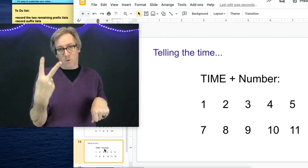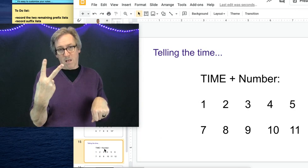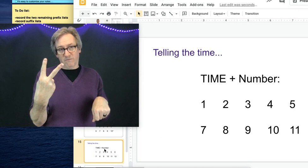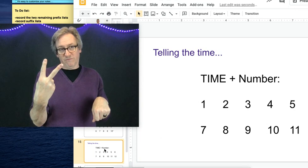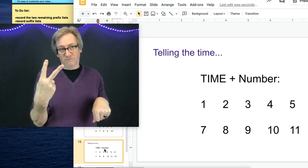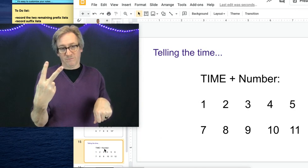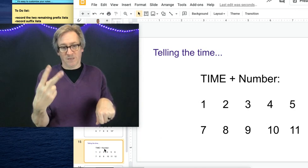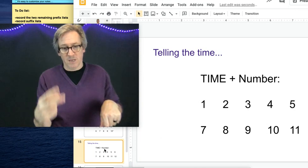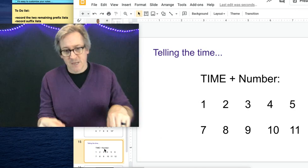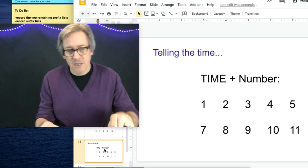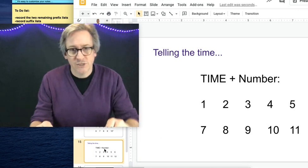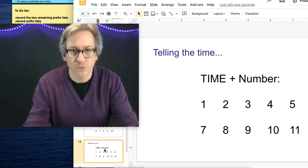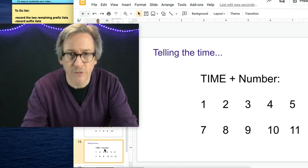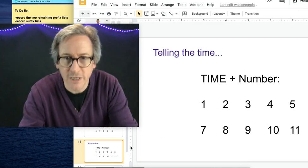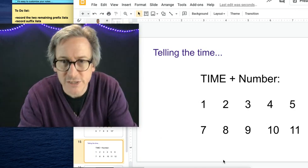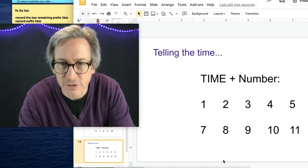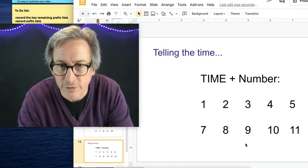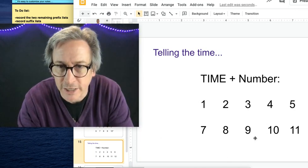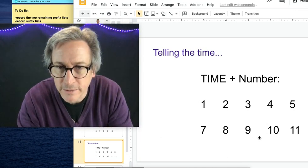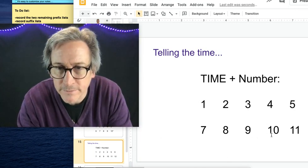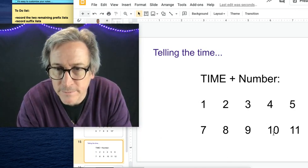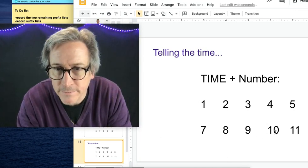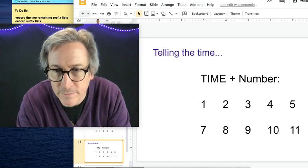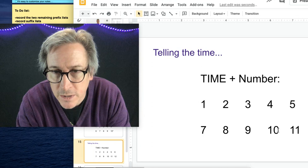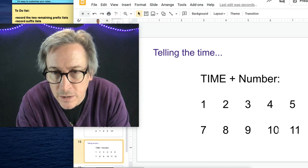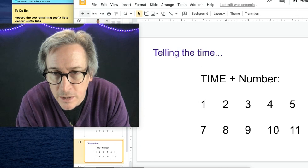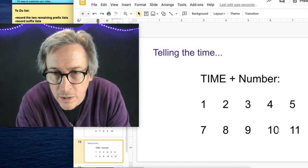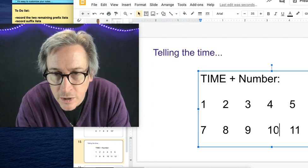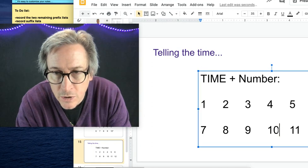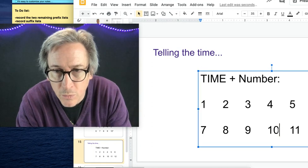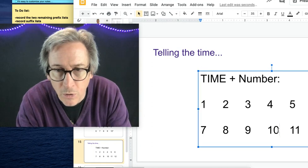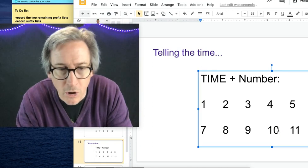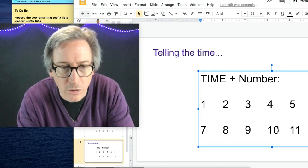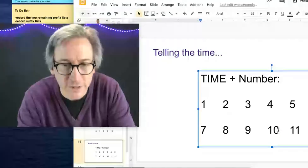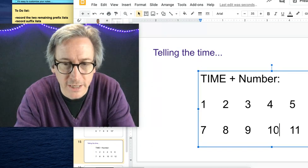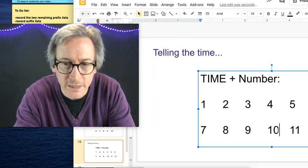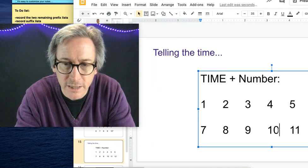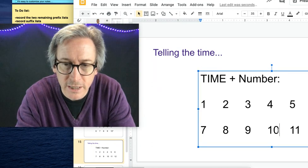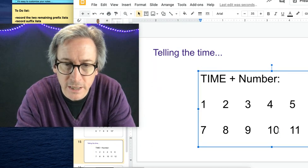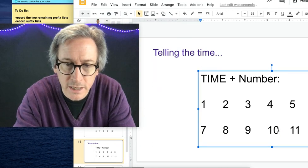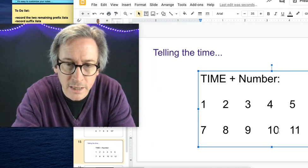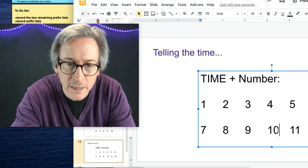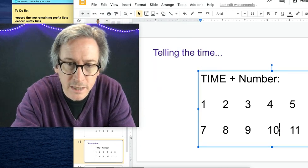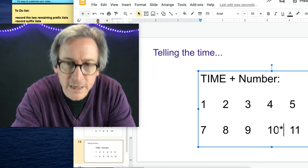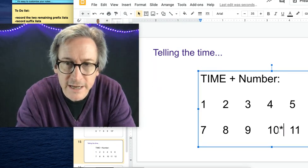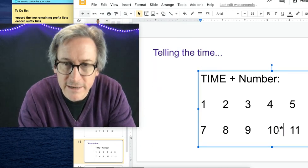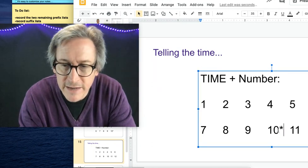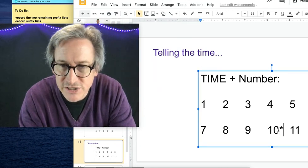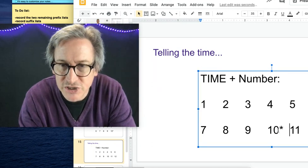time 12. So these 3 will all need